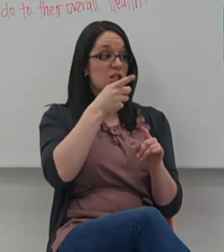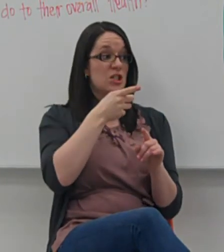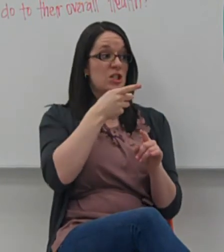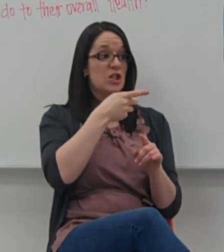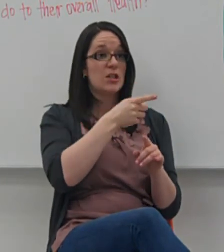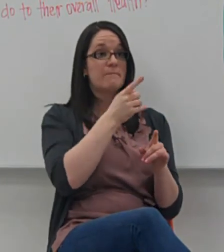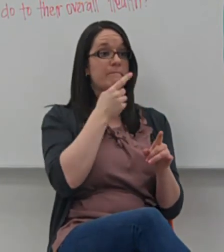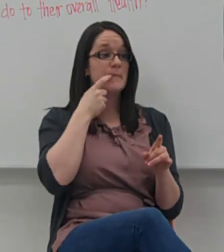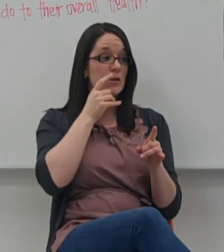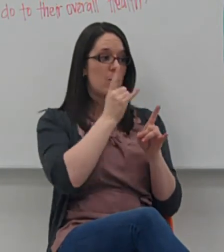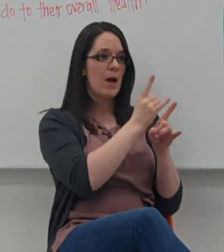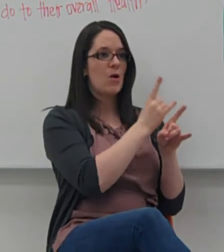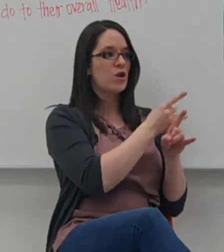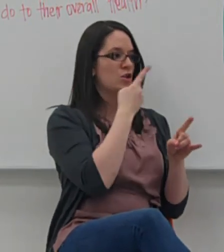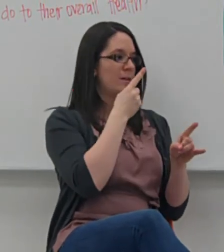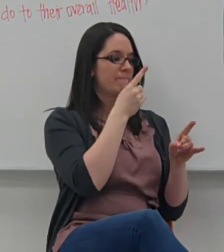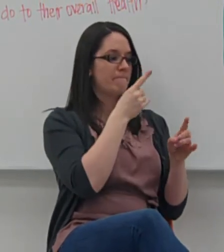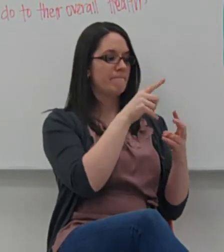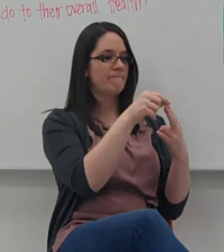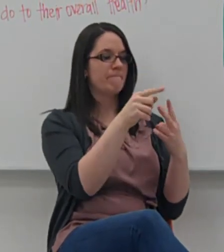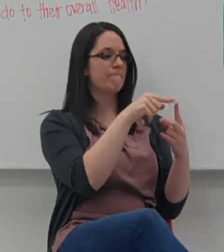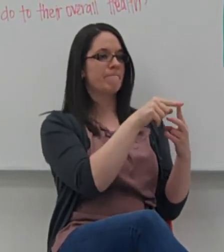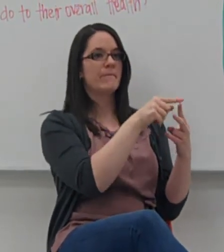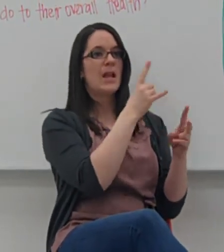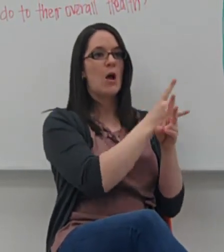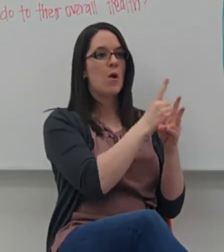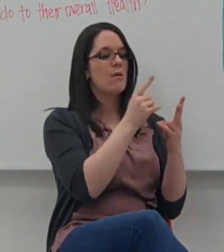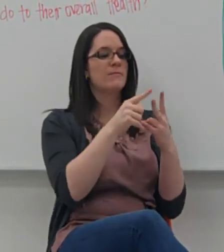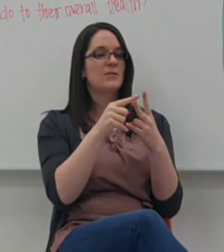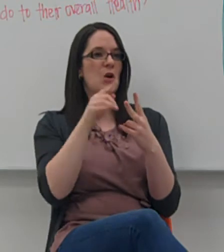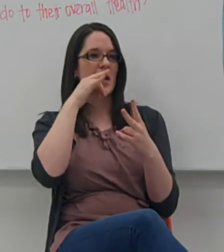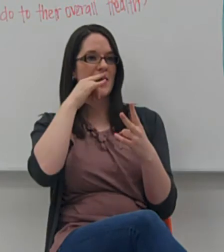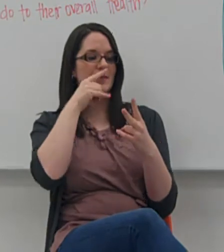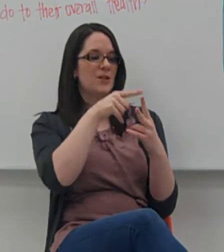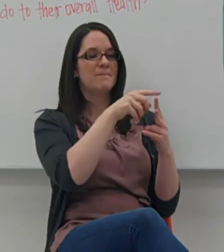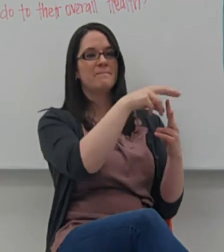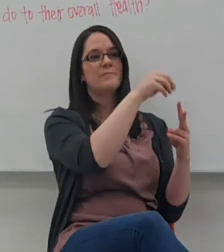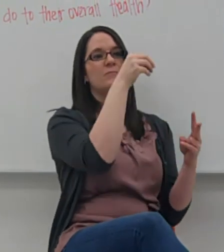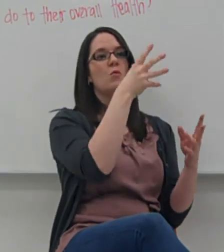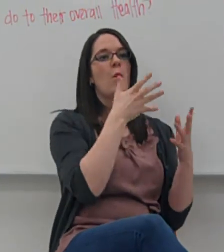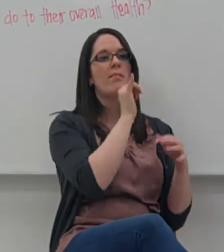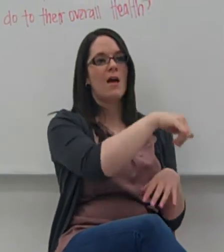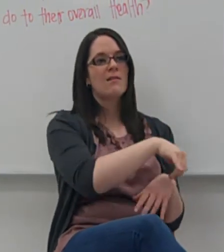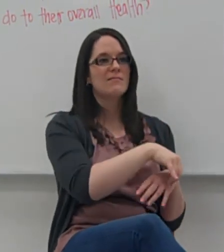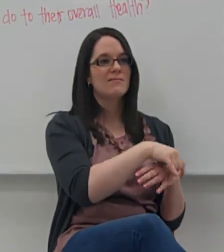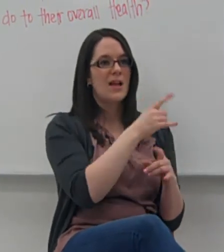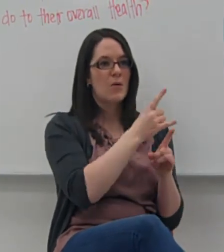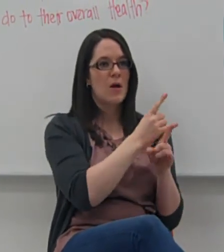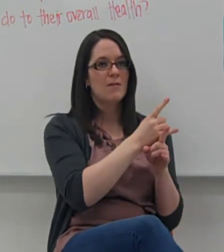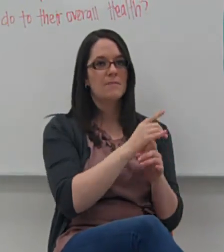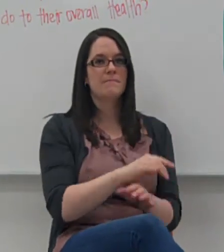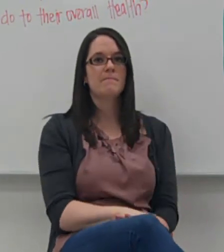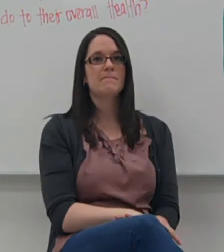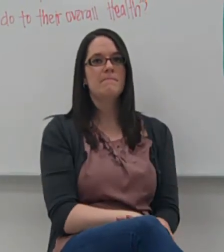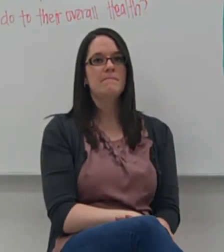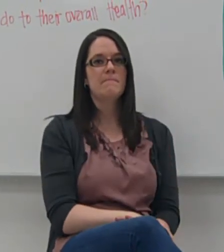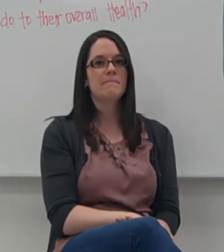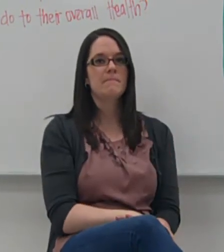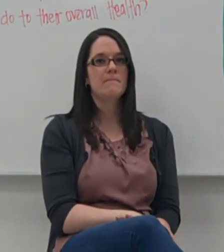chose alcohol over her own children. And that's something that my sister-in-law has had to deal with major issues for the rest of her life because in 7th